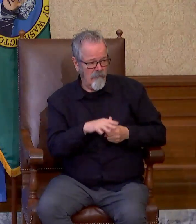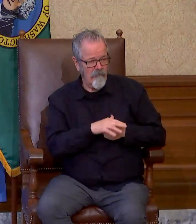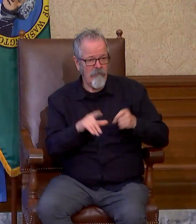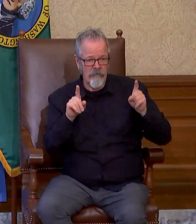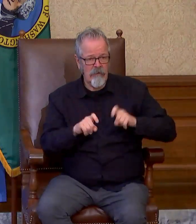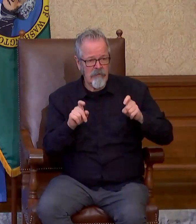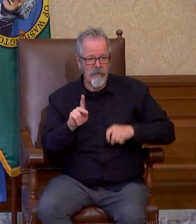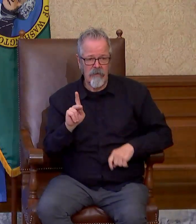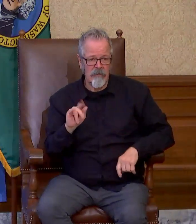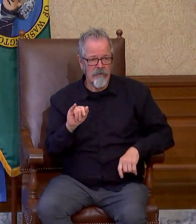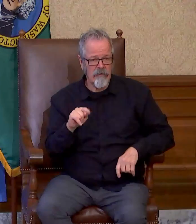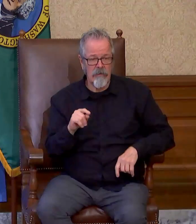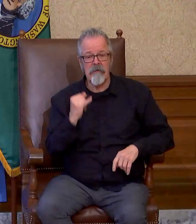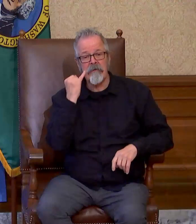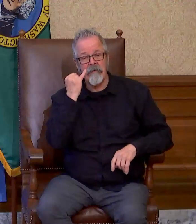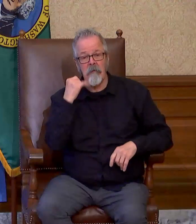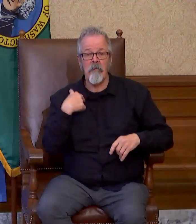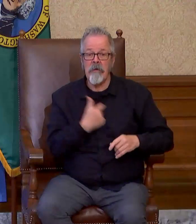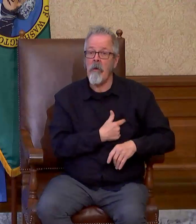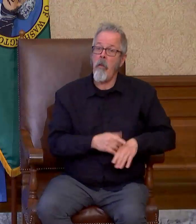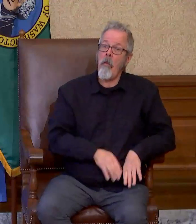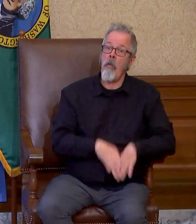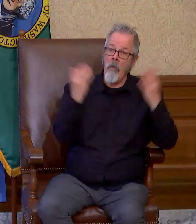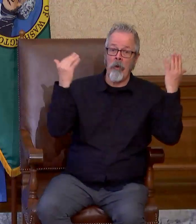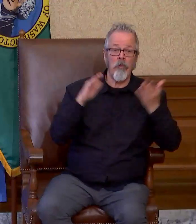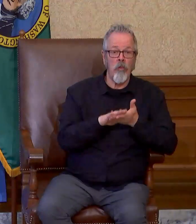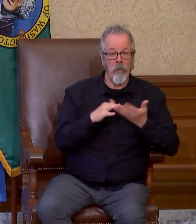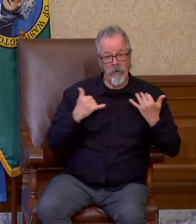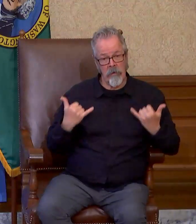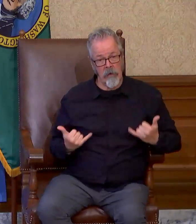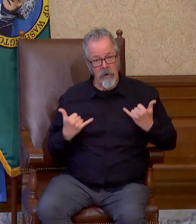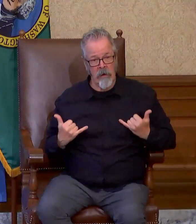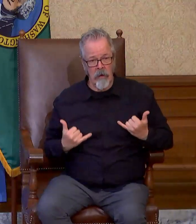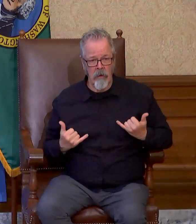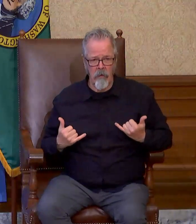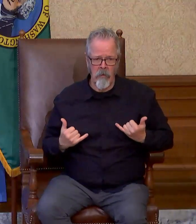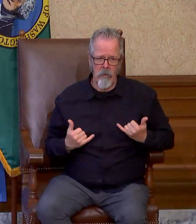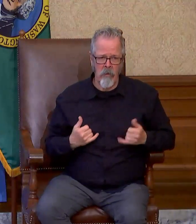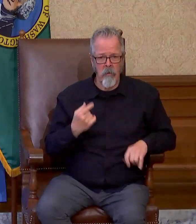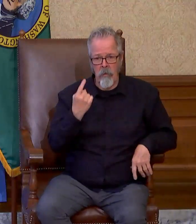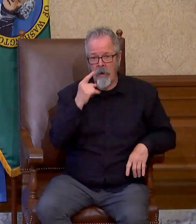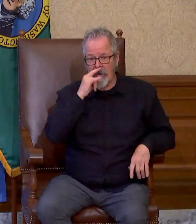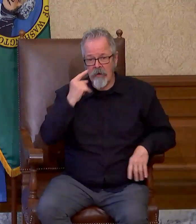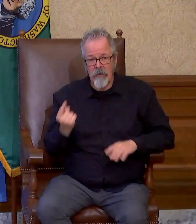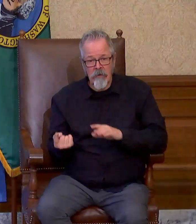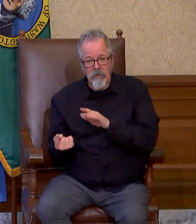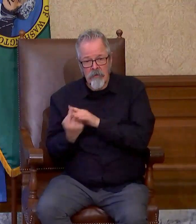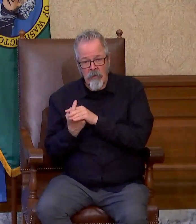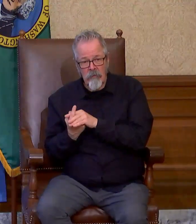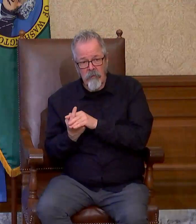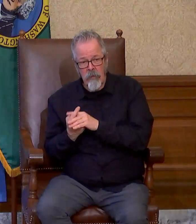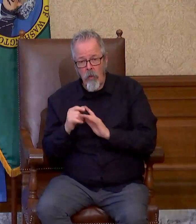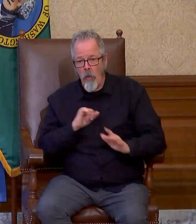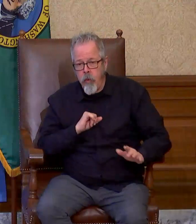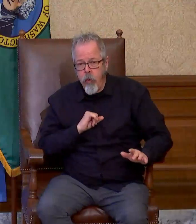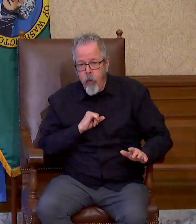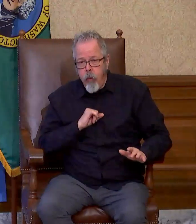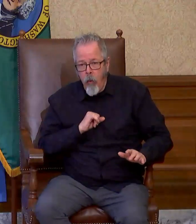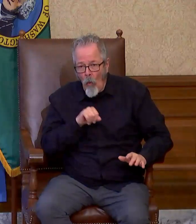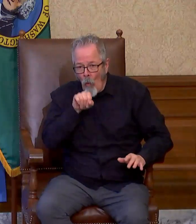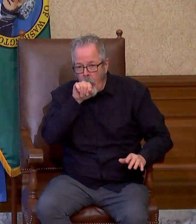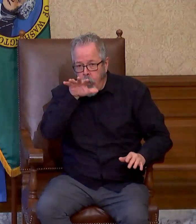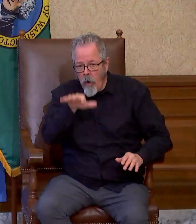And if he was tested, then you'd just be right down in a shutdown mode. And we can't test them rapidly because we have